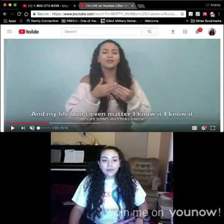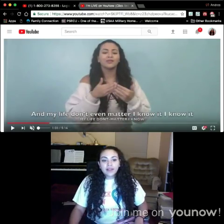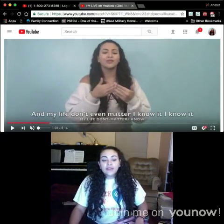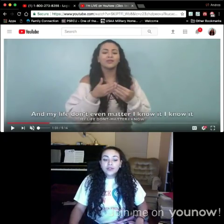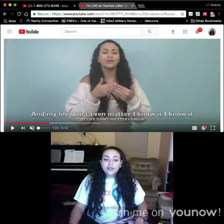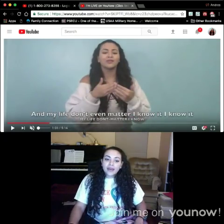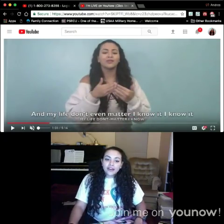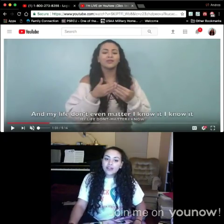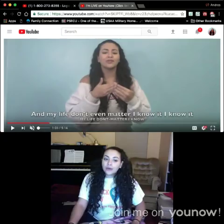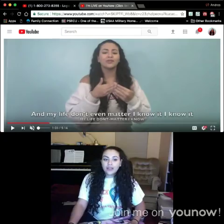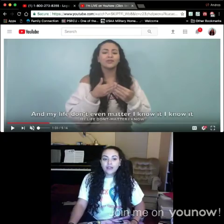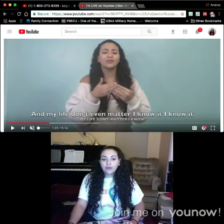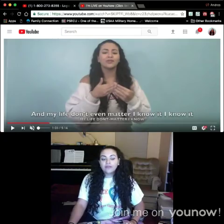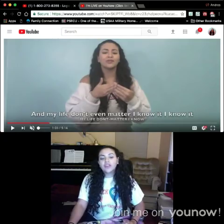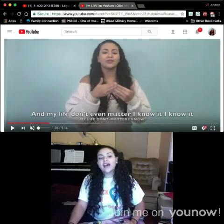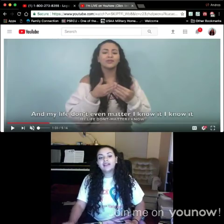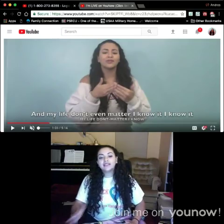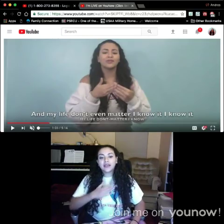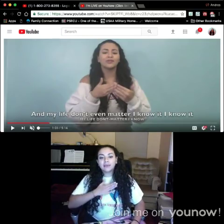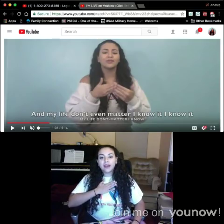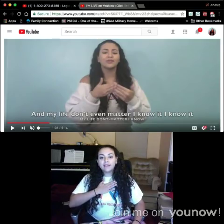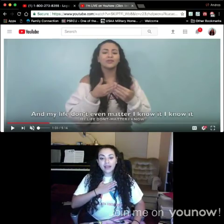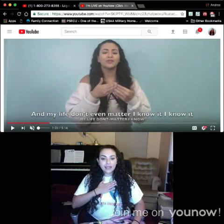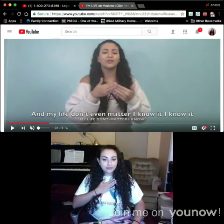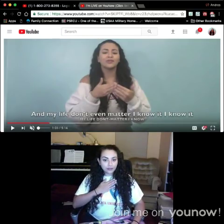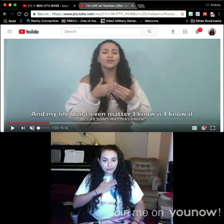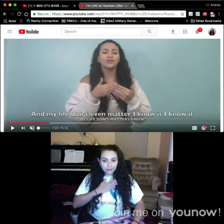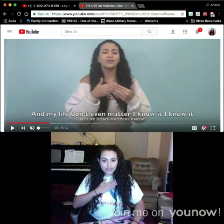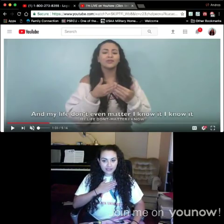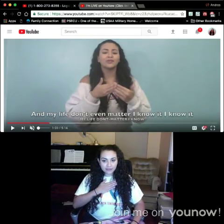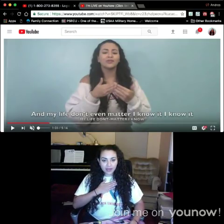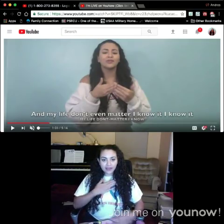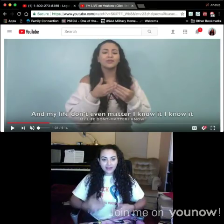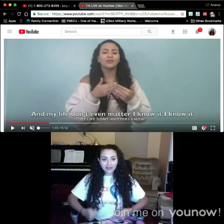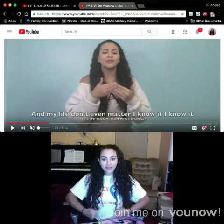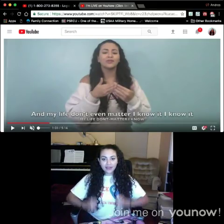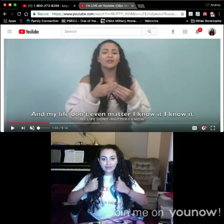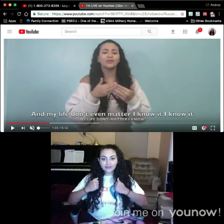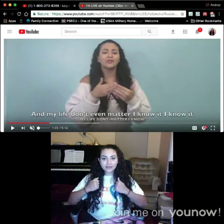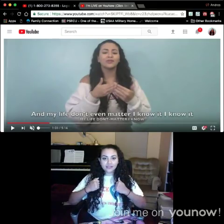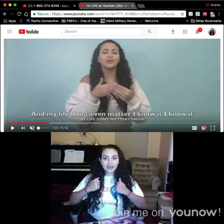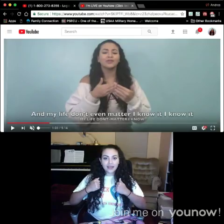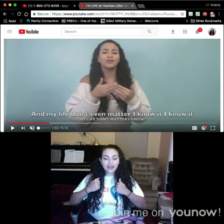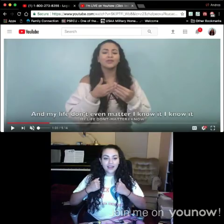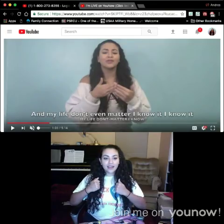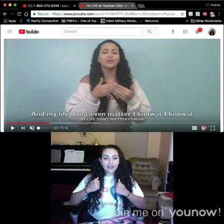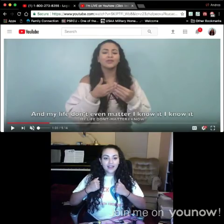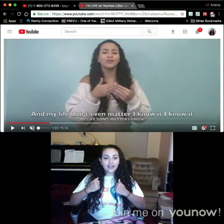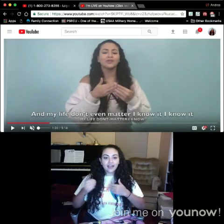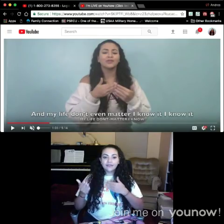In my life don't even matter, I know it, I know it. For that, I sign my. Flat hand for possessive my. Life, same